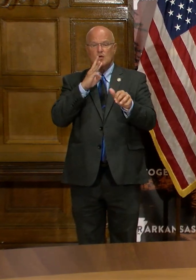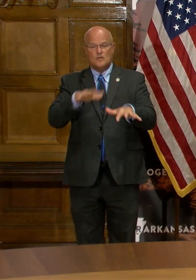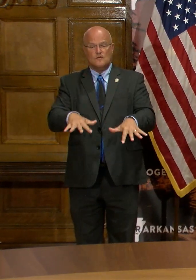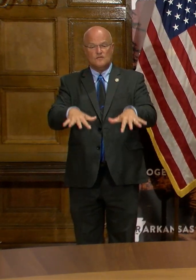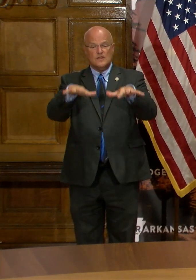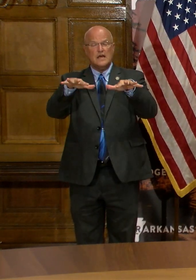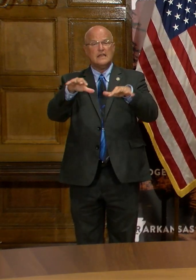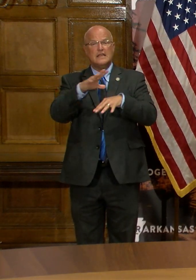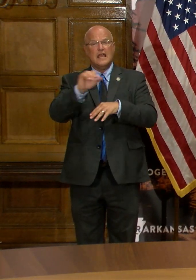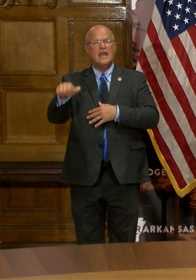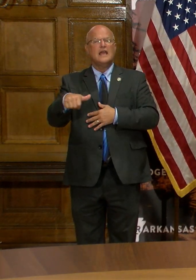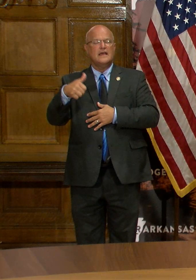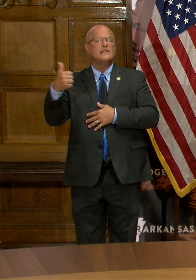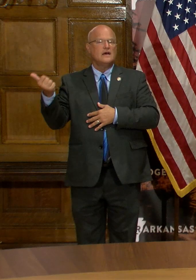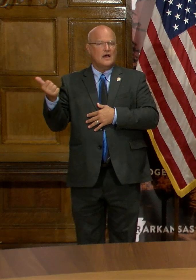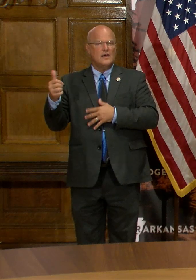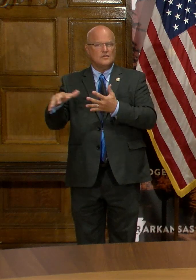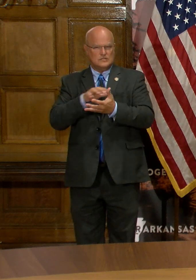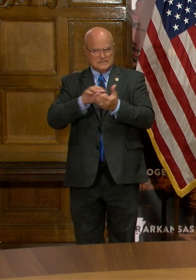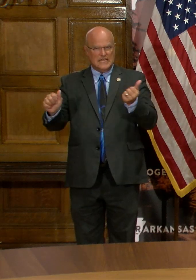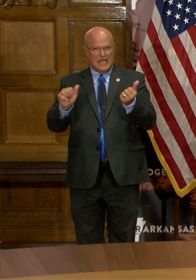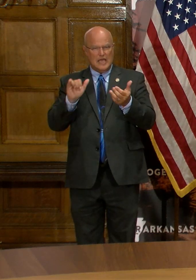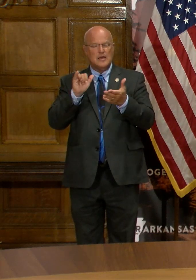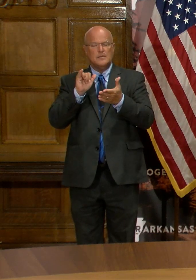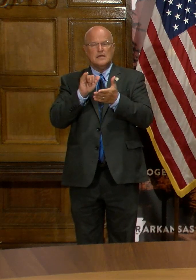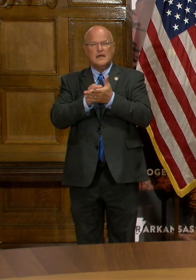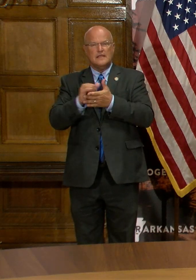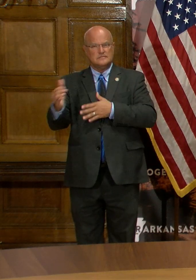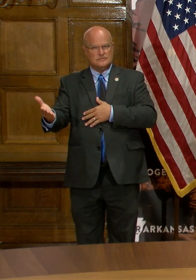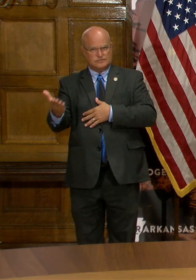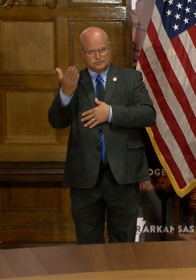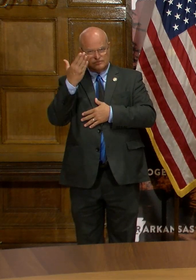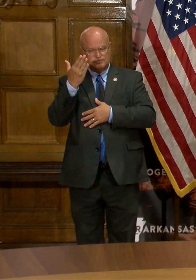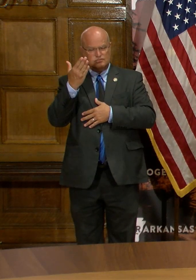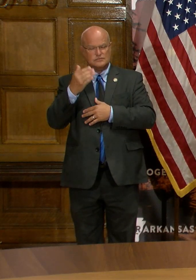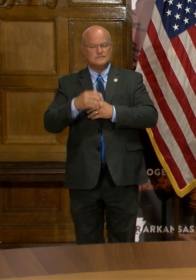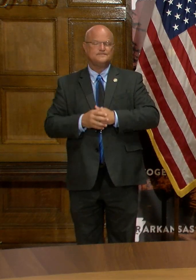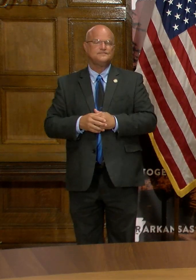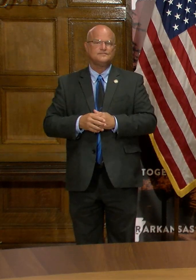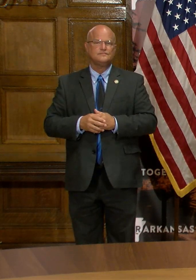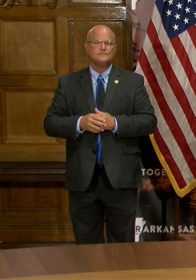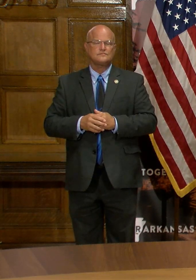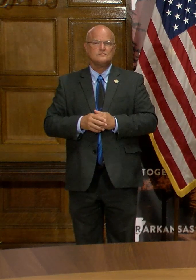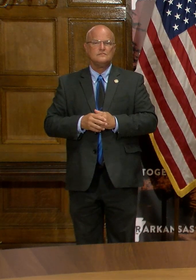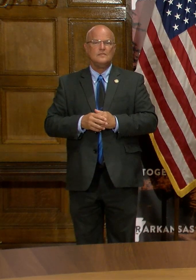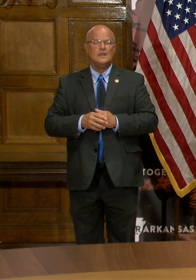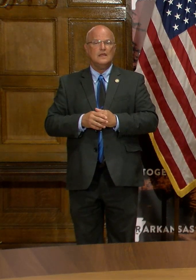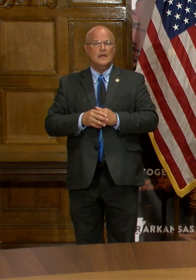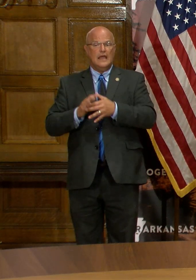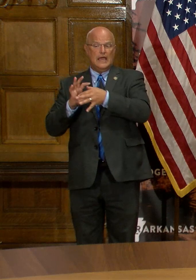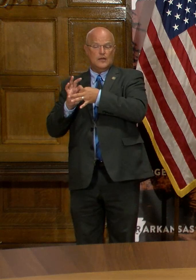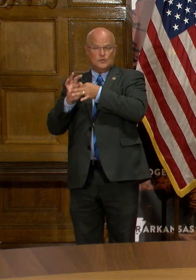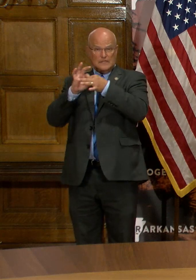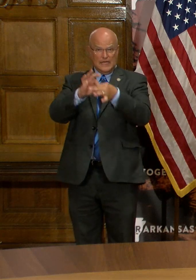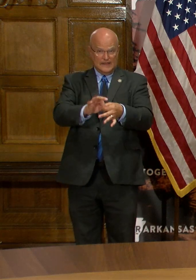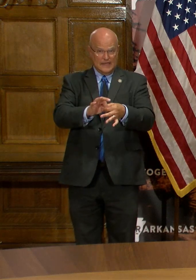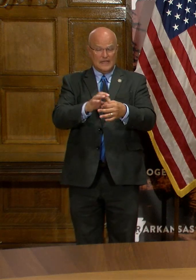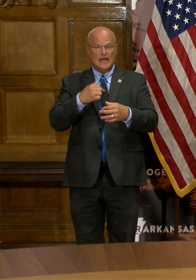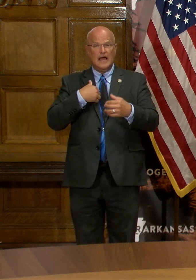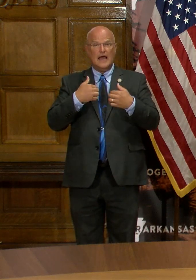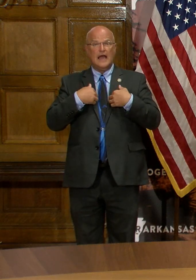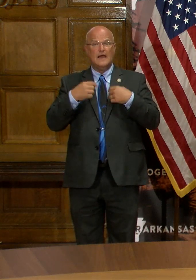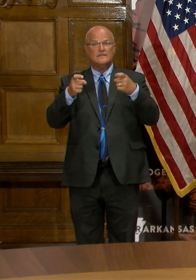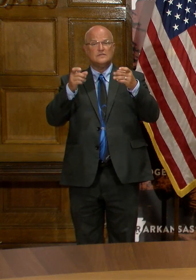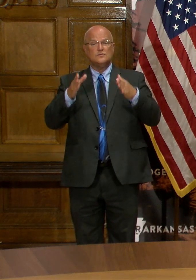flooding and the other damages that are likely to occur. And related to that, I have